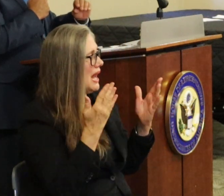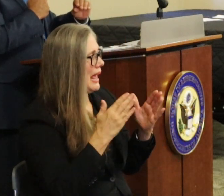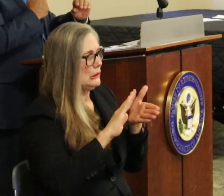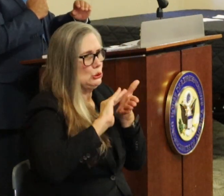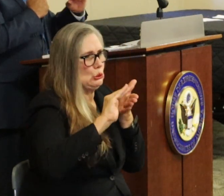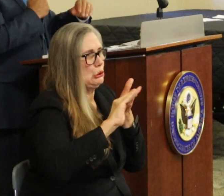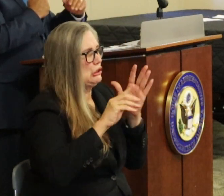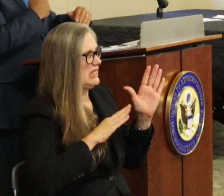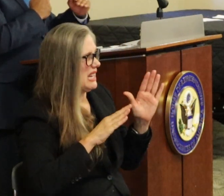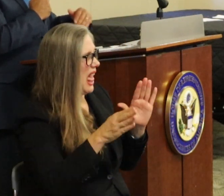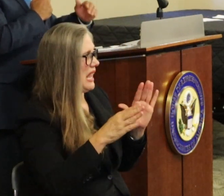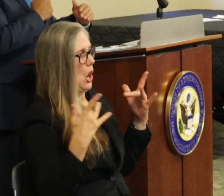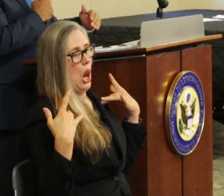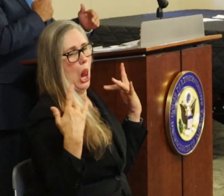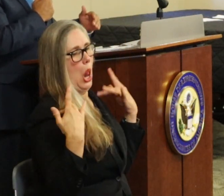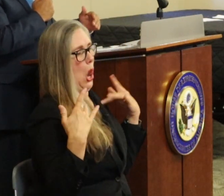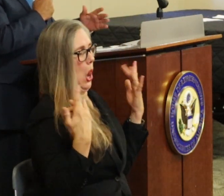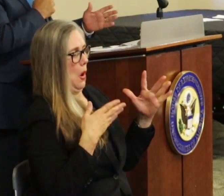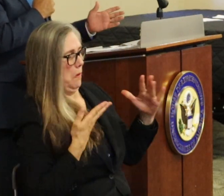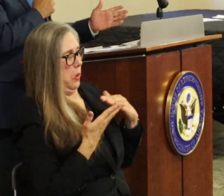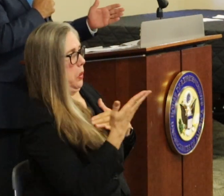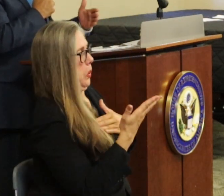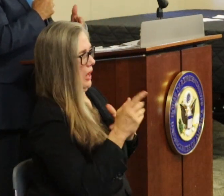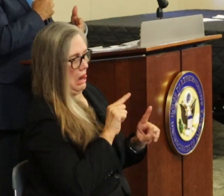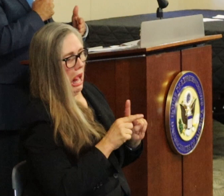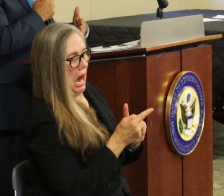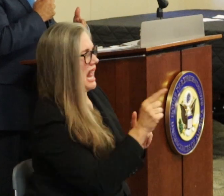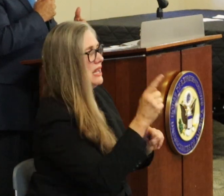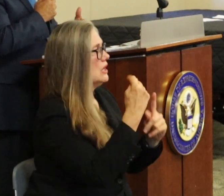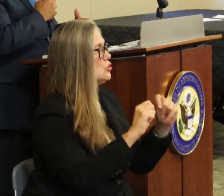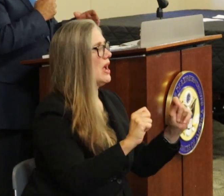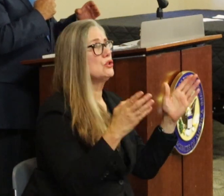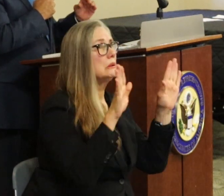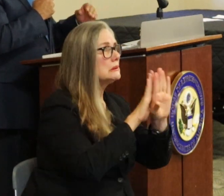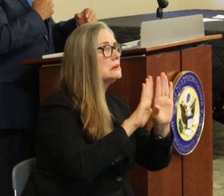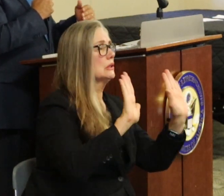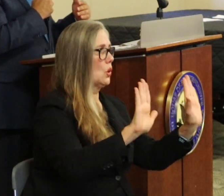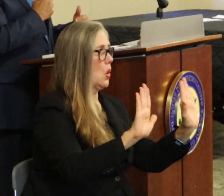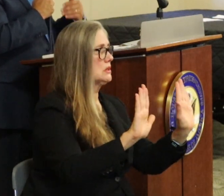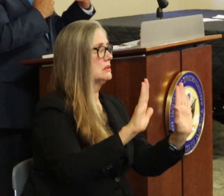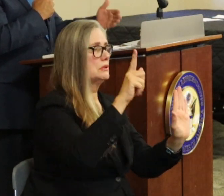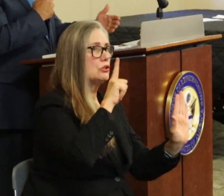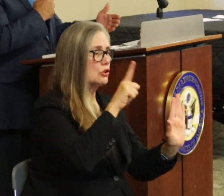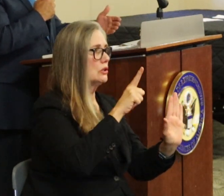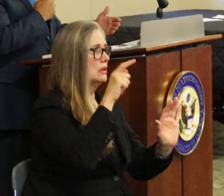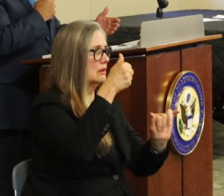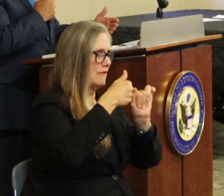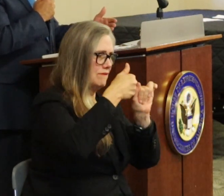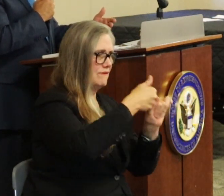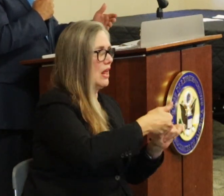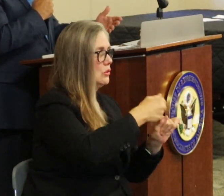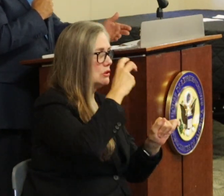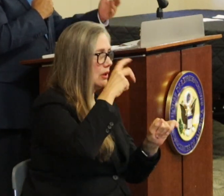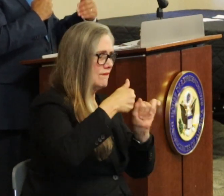and corporations that were not paying their fair share of taxes. A lot more can be done, but to date there's been movement in that